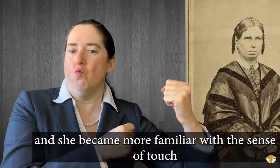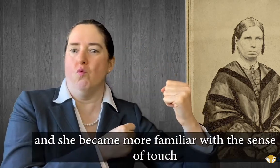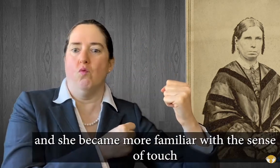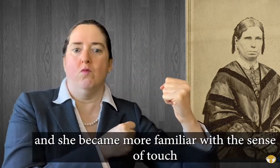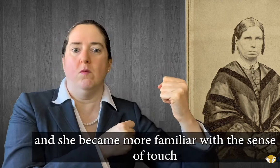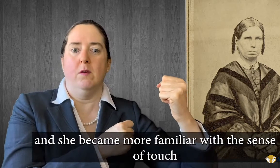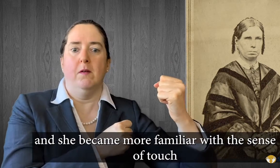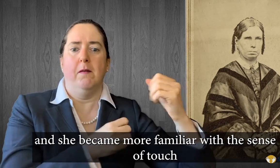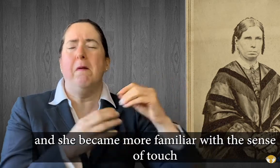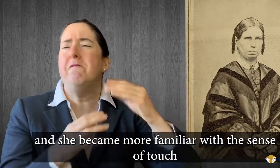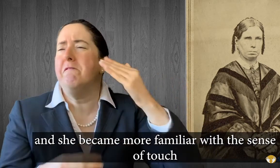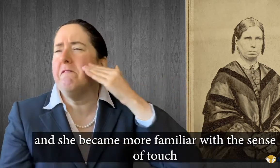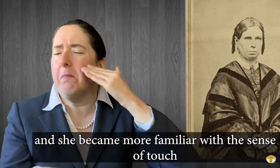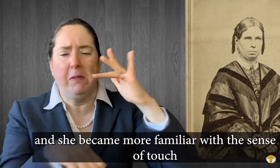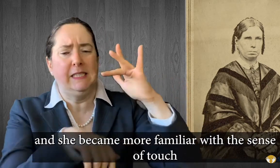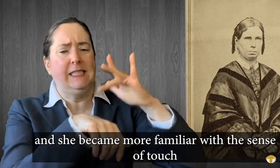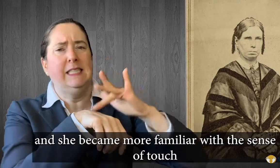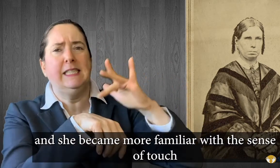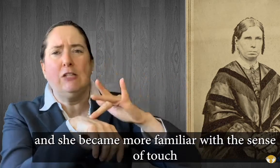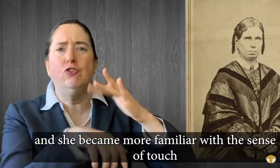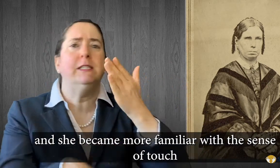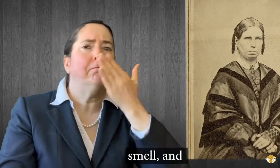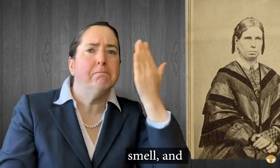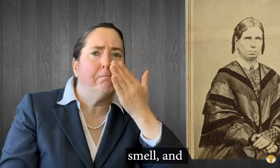and she became more familiar with the sense of touch, smell and taste.